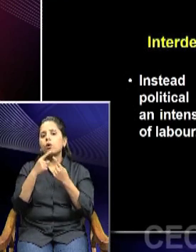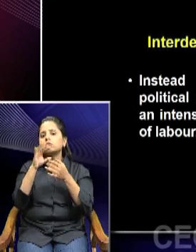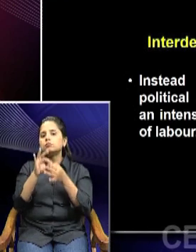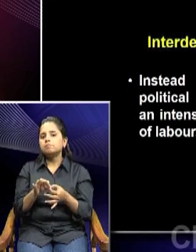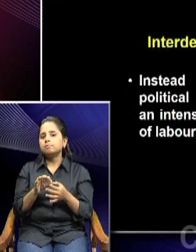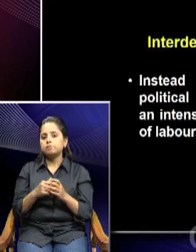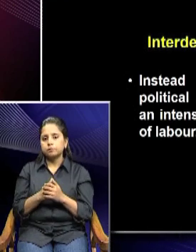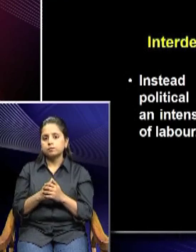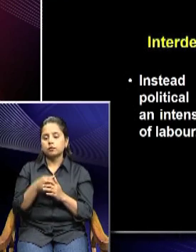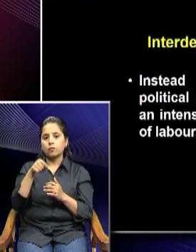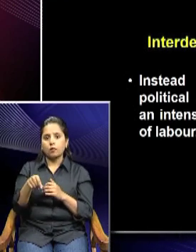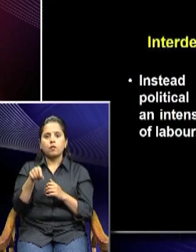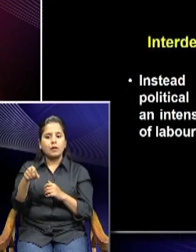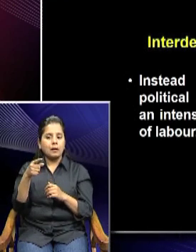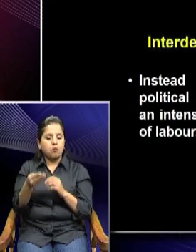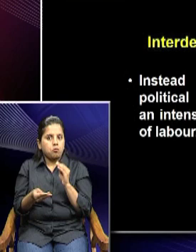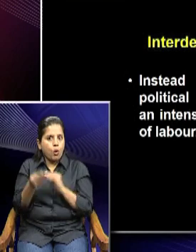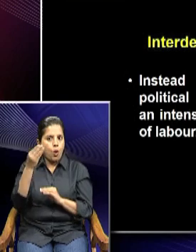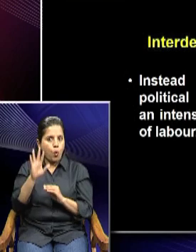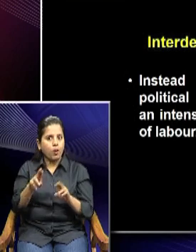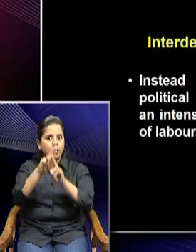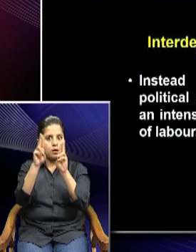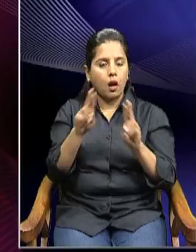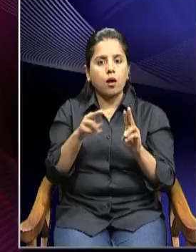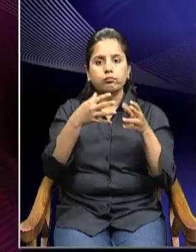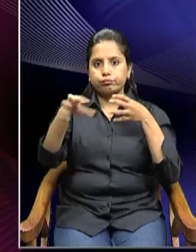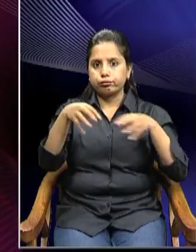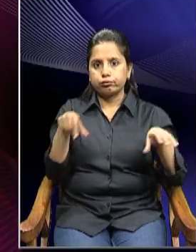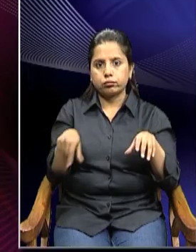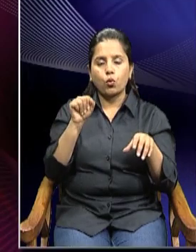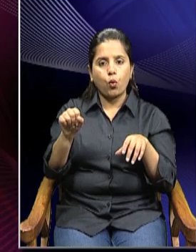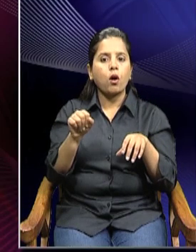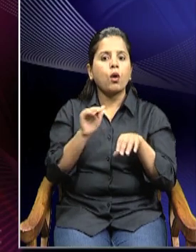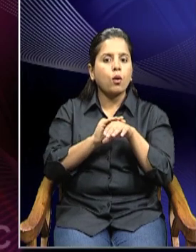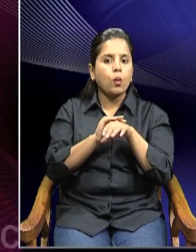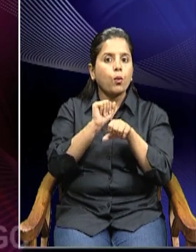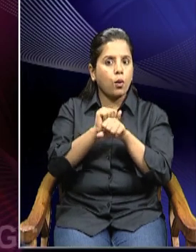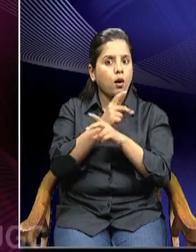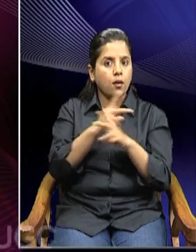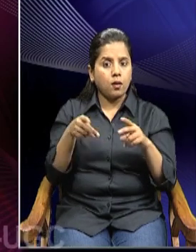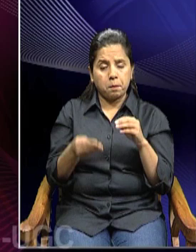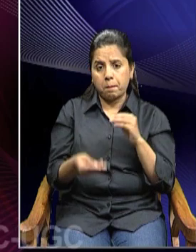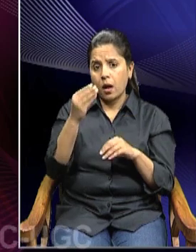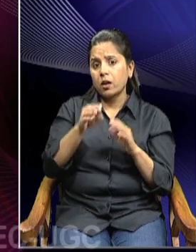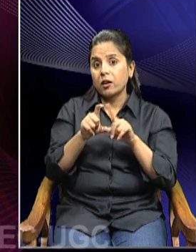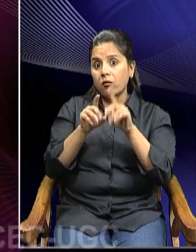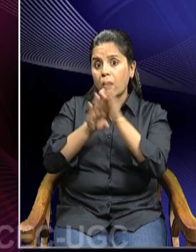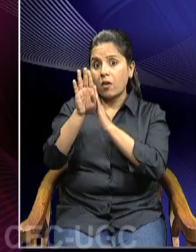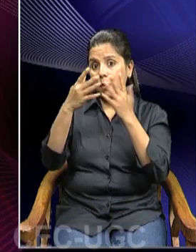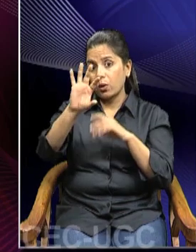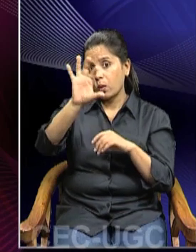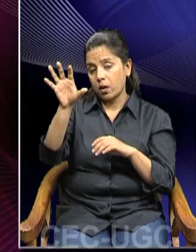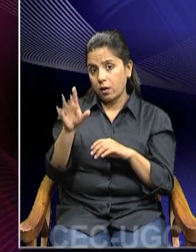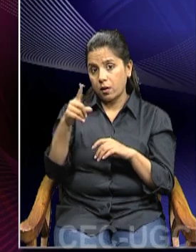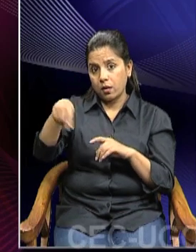about intensified international division of labor. So various developed countries, whether they